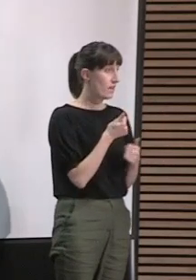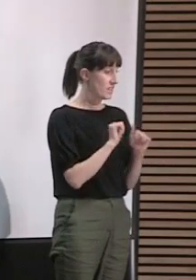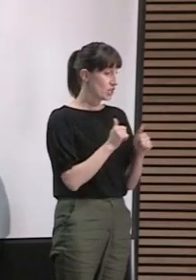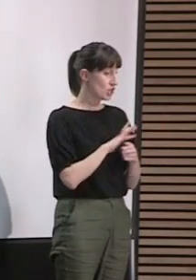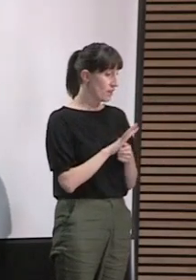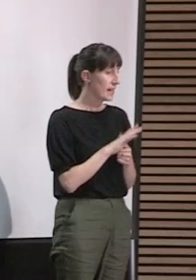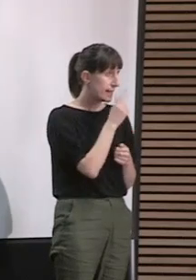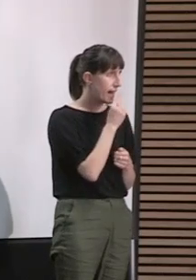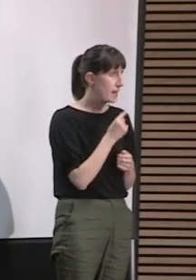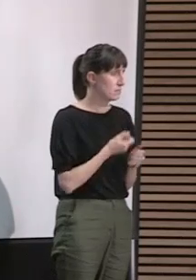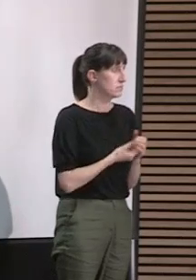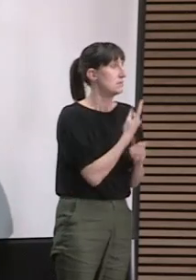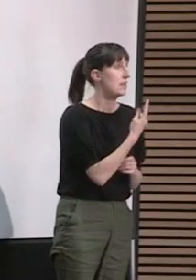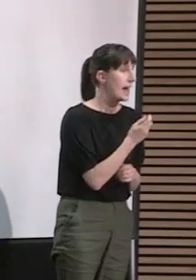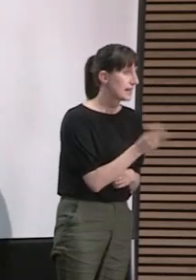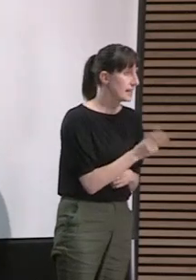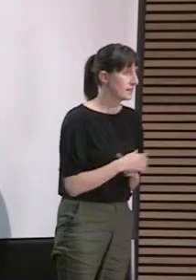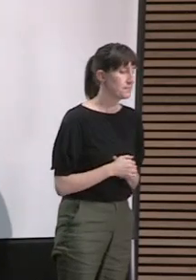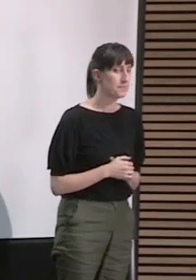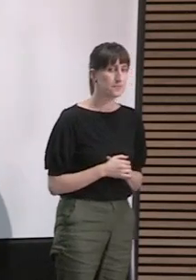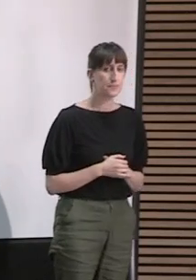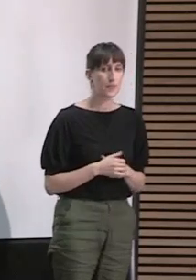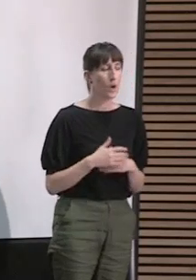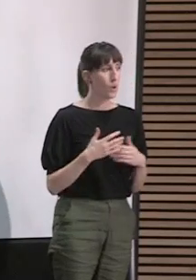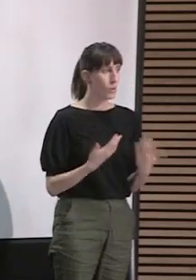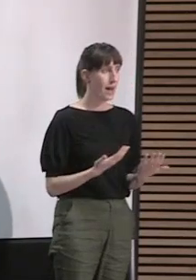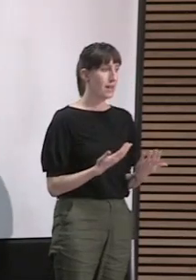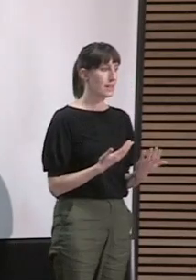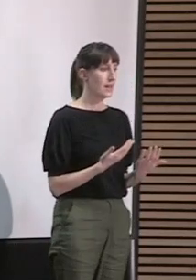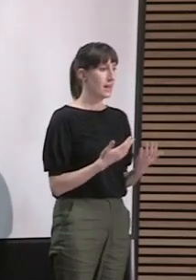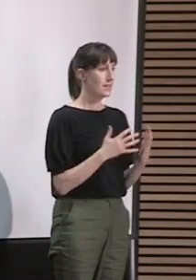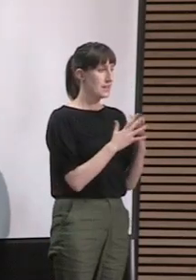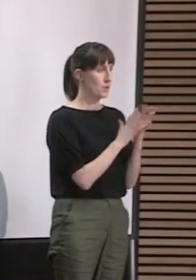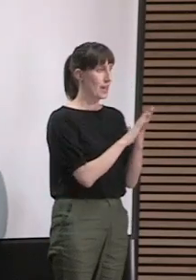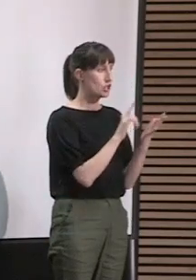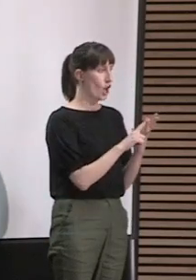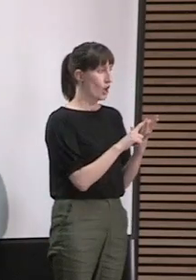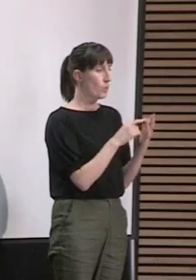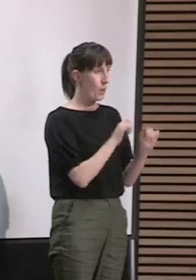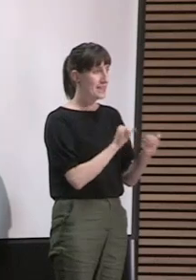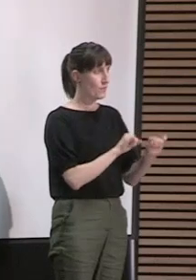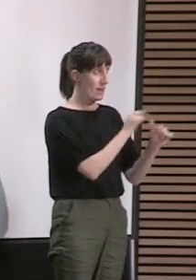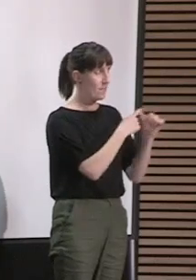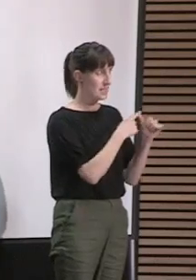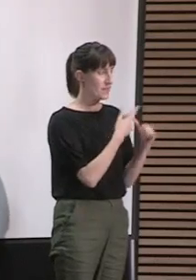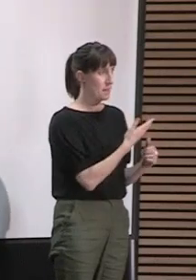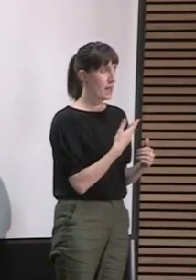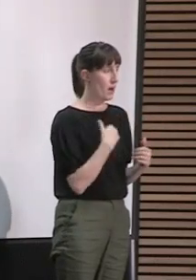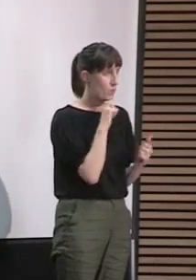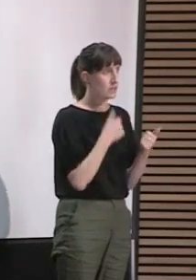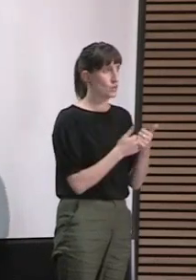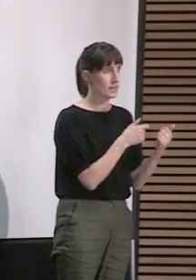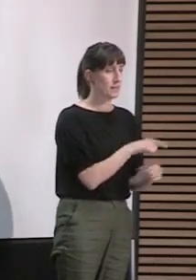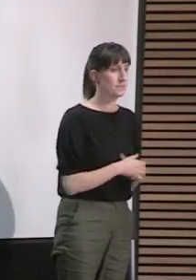finding, and that's what you heard the World Health Organization come out and say as well, and I endorse that. Okay, Contacted we'll by do the some- last couple of round Thank questions. you,